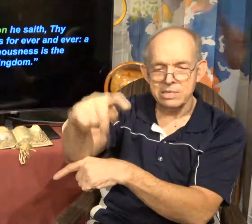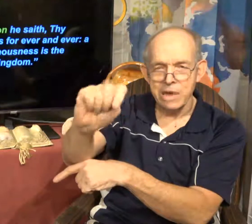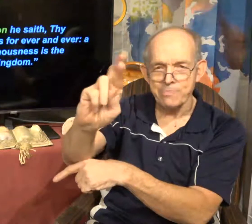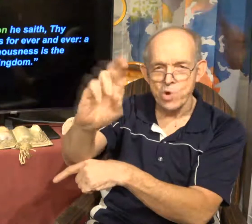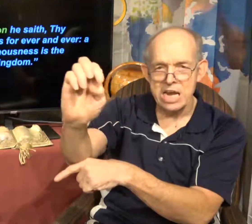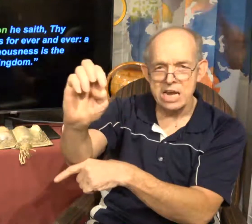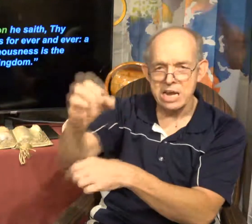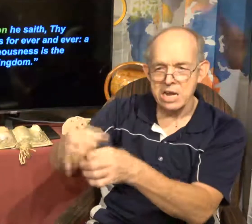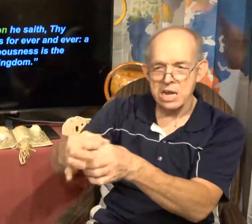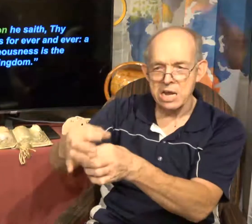supreme